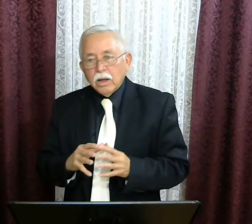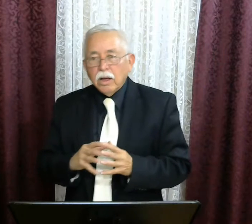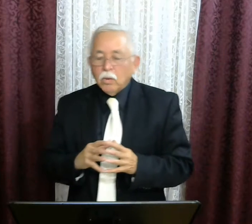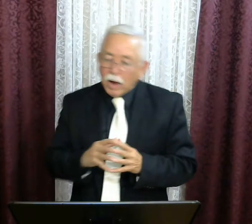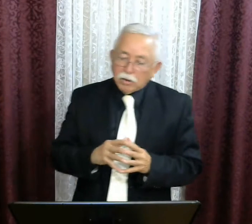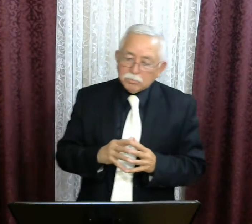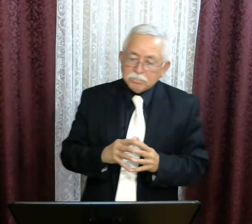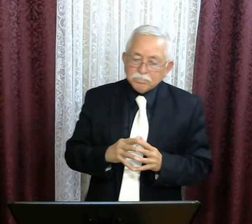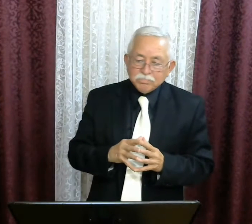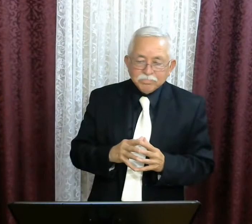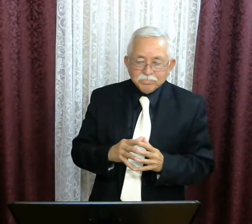Wow.